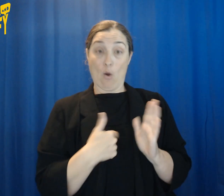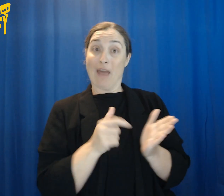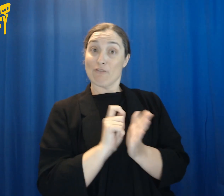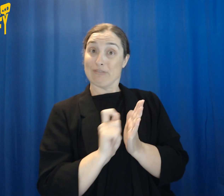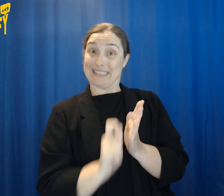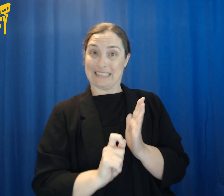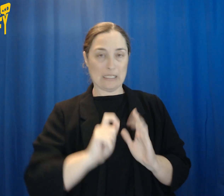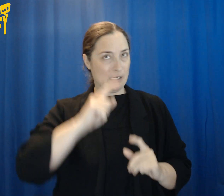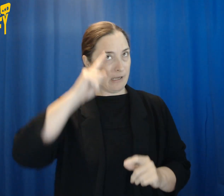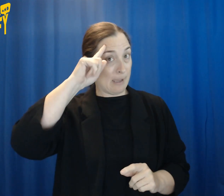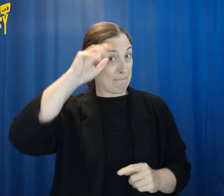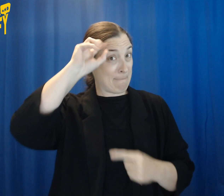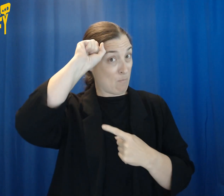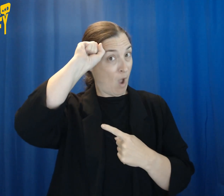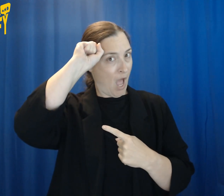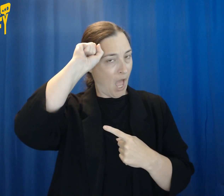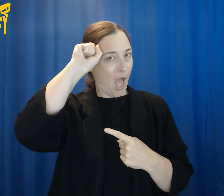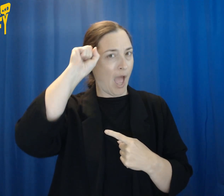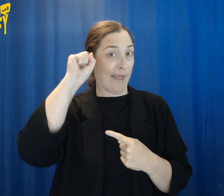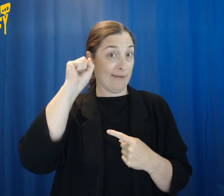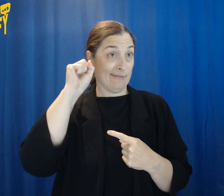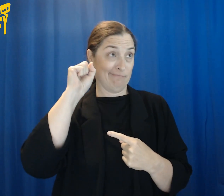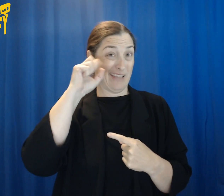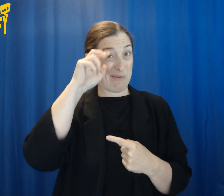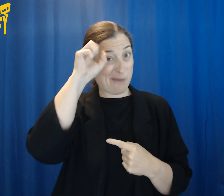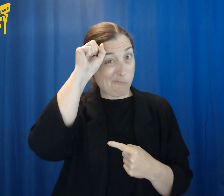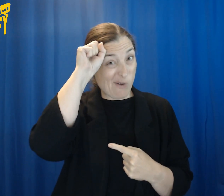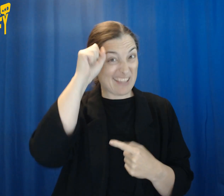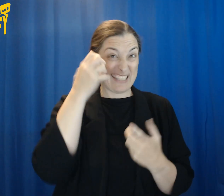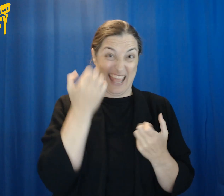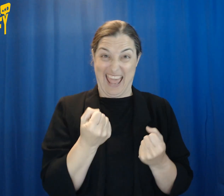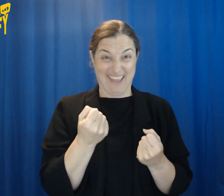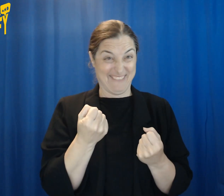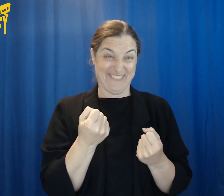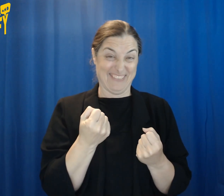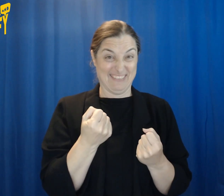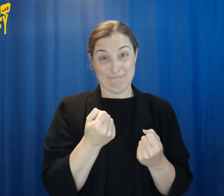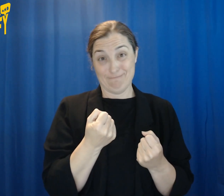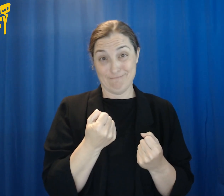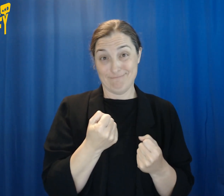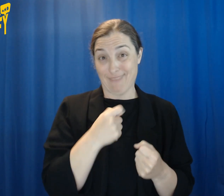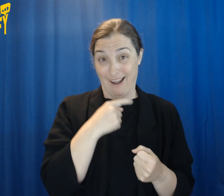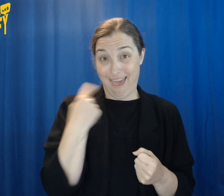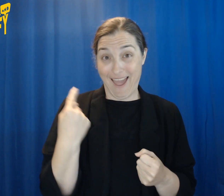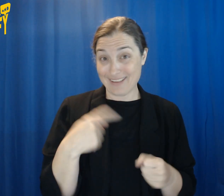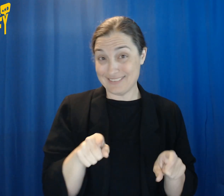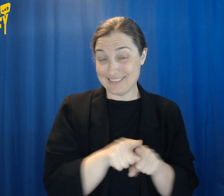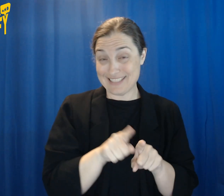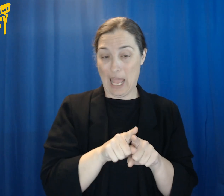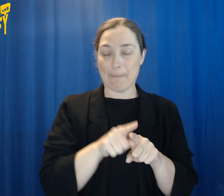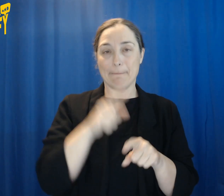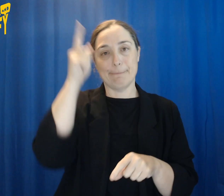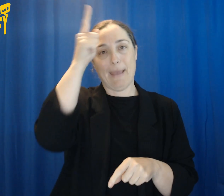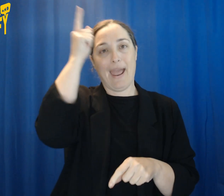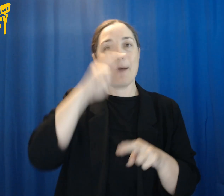that memoirs are just as full of lies as a work of fiction is, because no one's life is that linear.